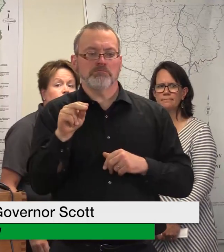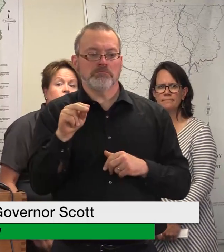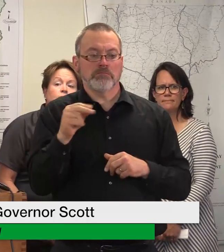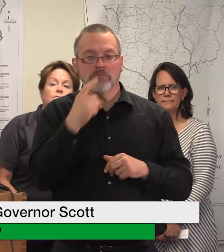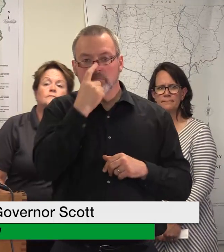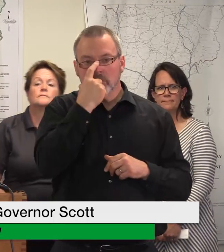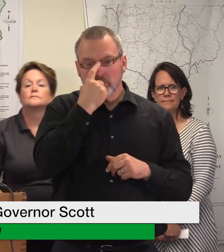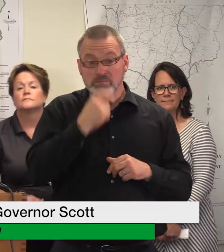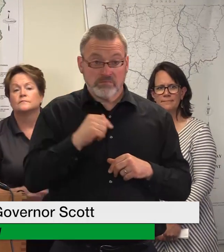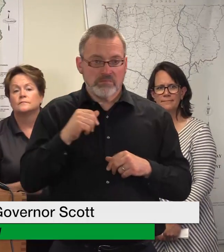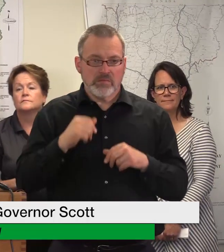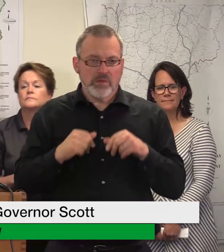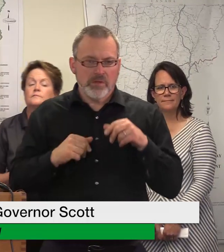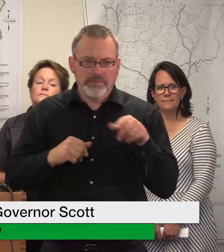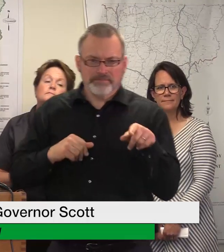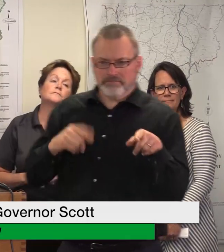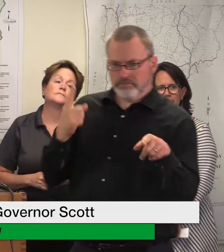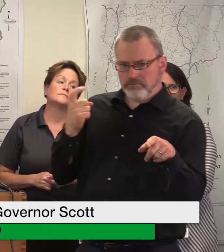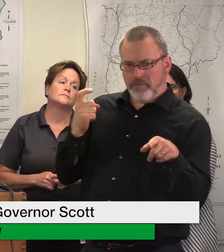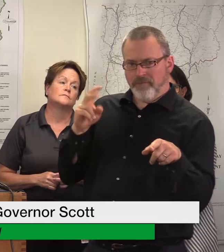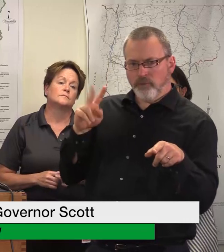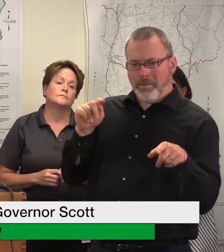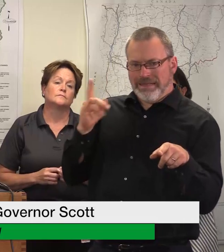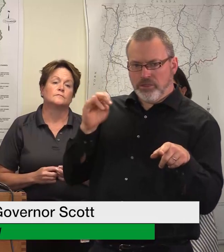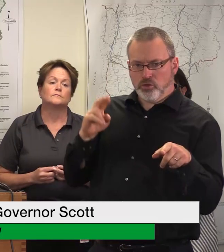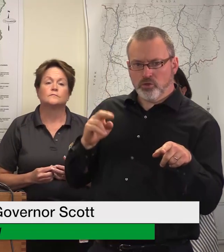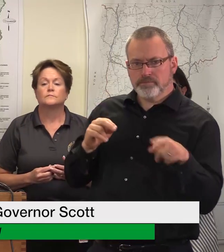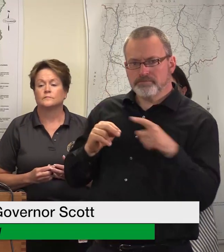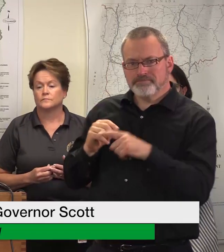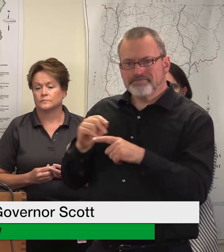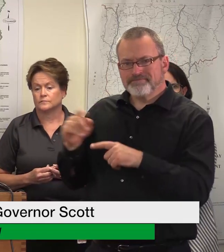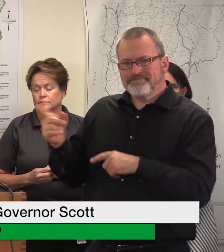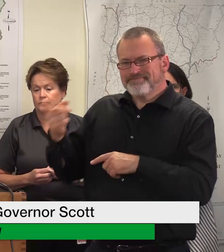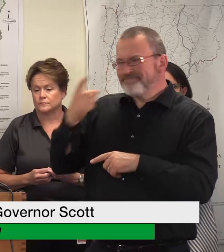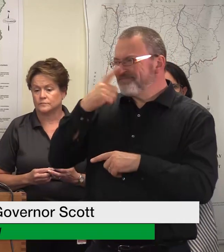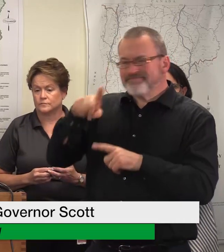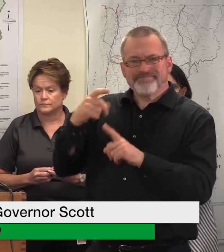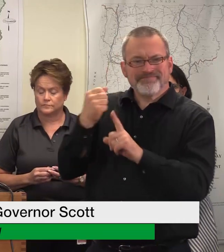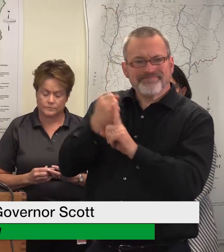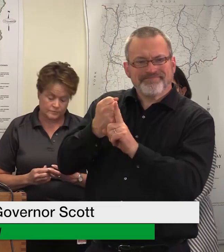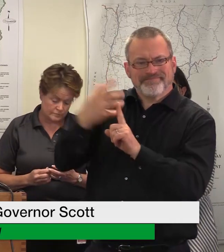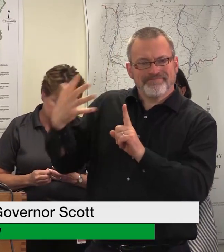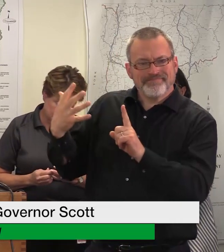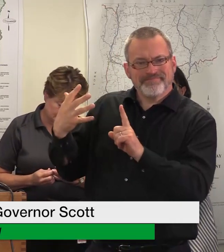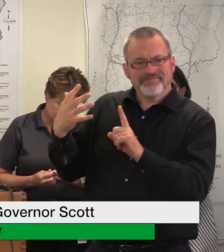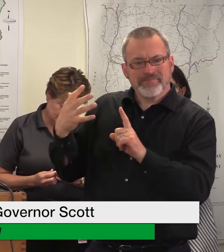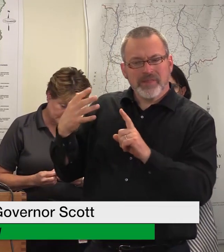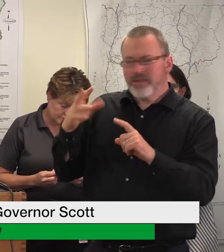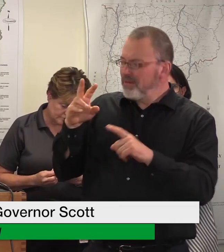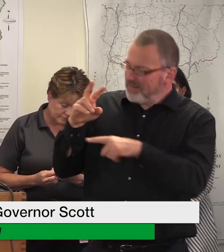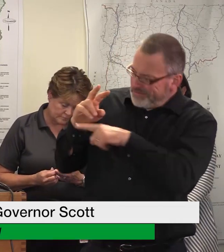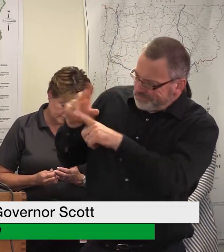one more quick question about, could I have a little bit more detail about the Vermont TUF license plate?